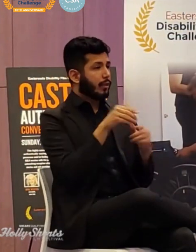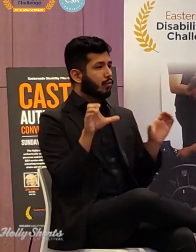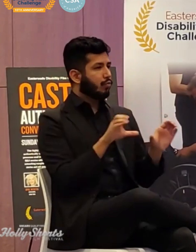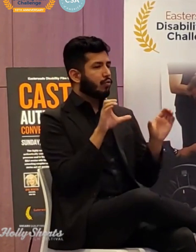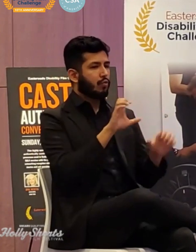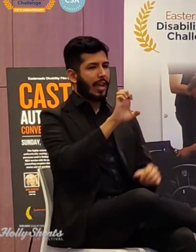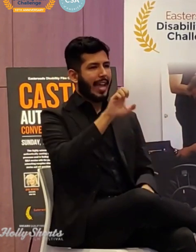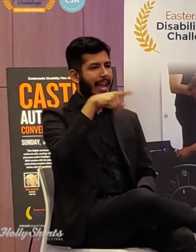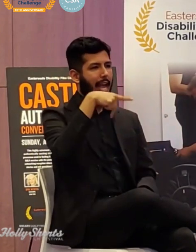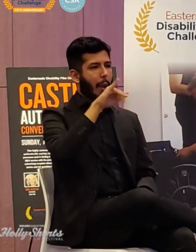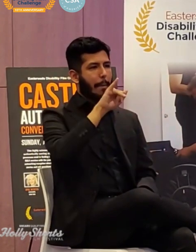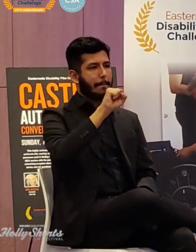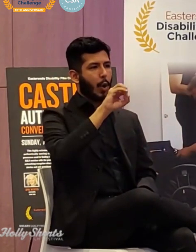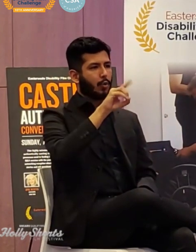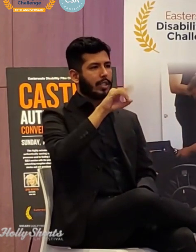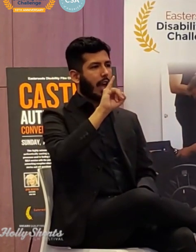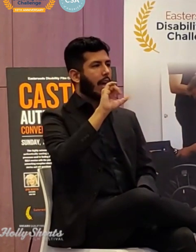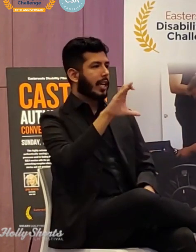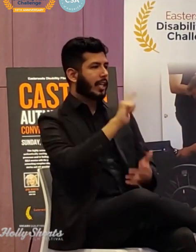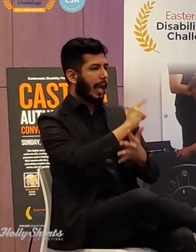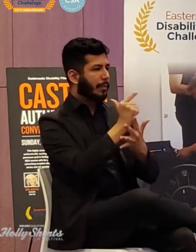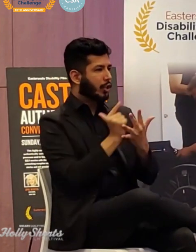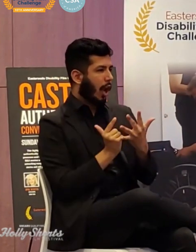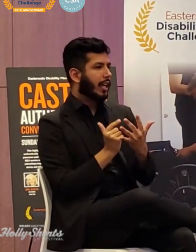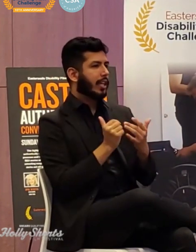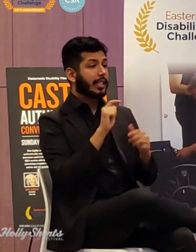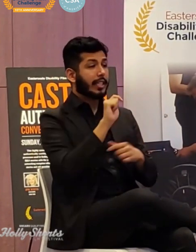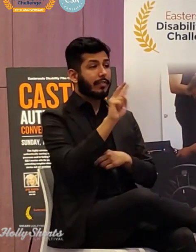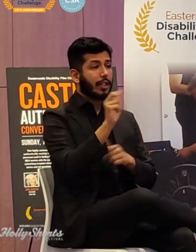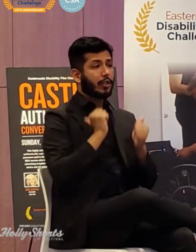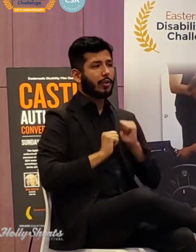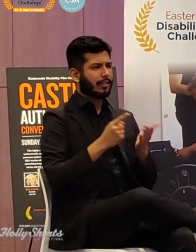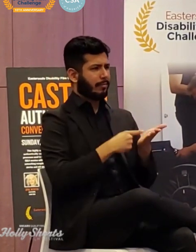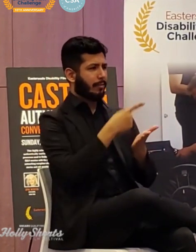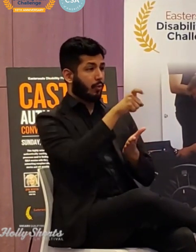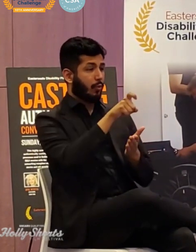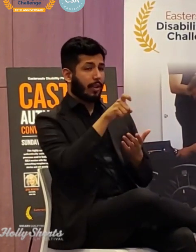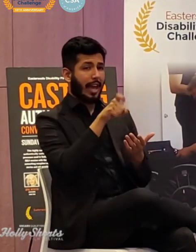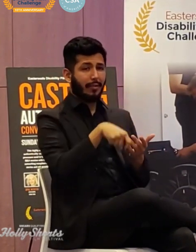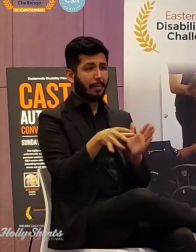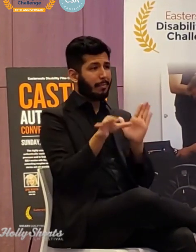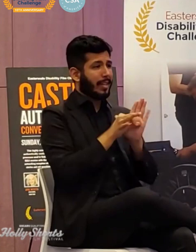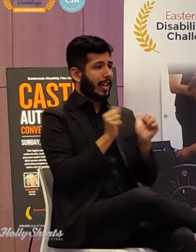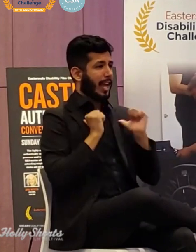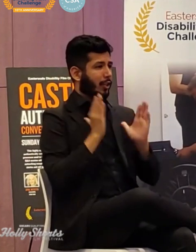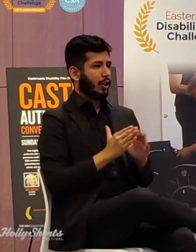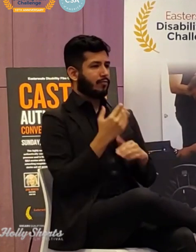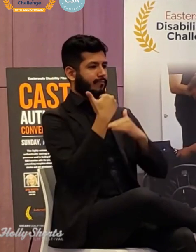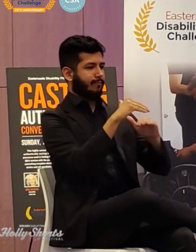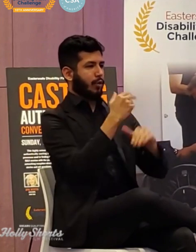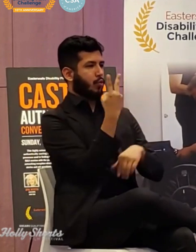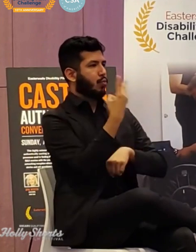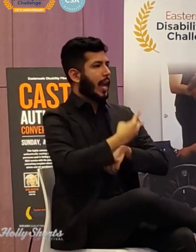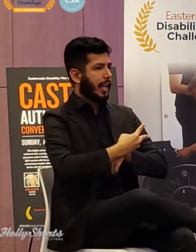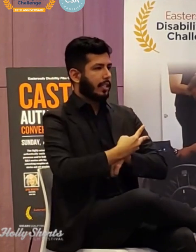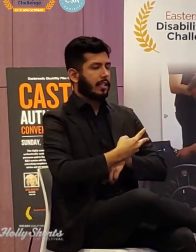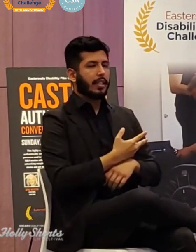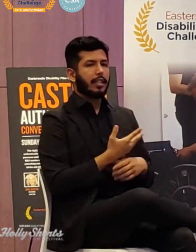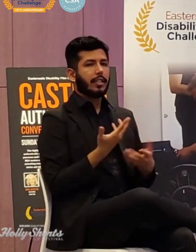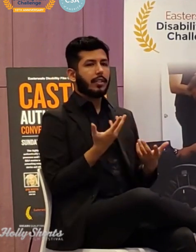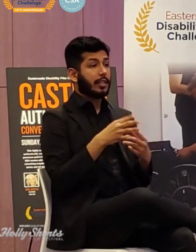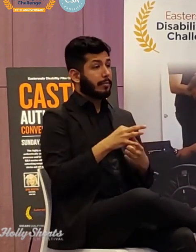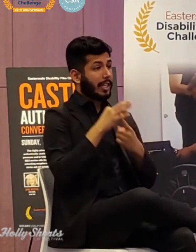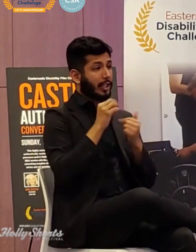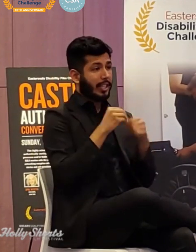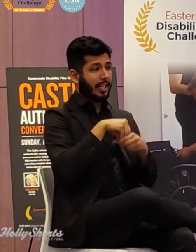those of you who have worked in episodic television know that sometimes you have 2 days to cast. And it can be, and in those shows, especially if they shoot in Los